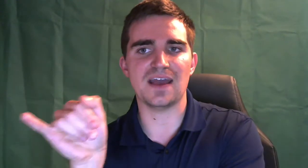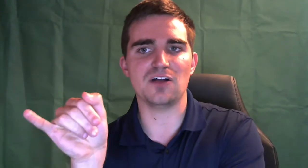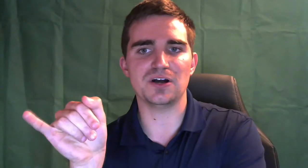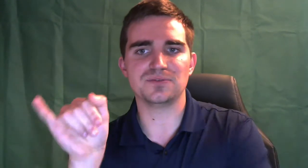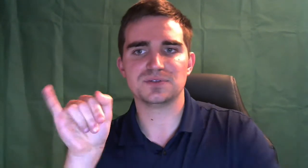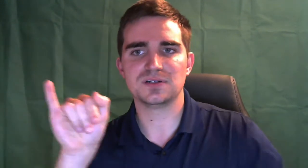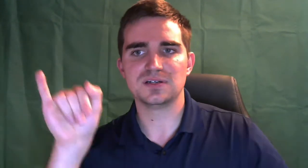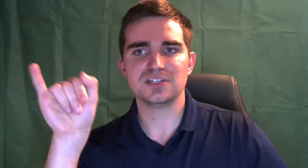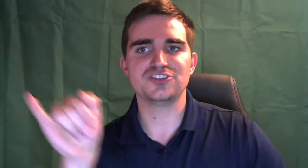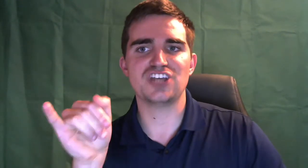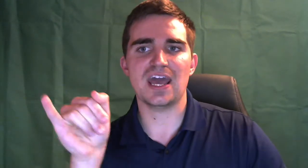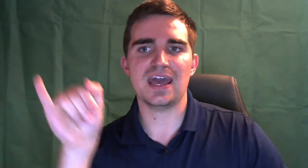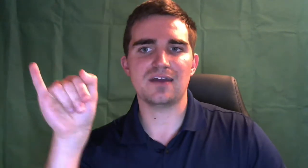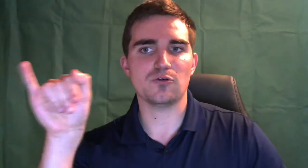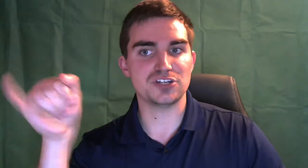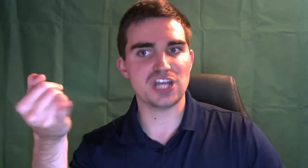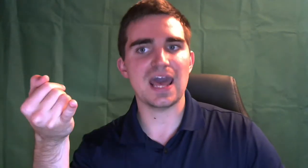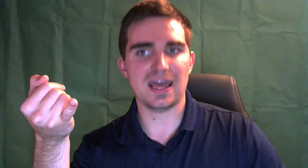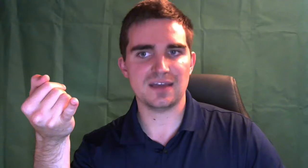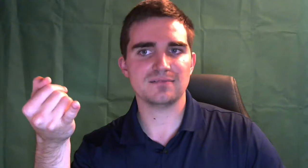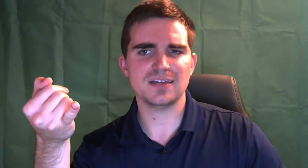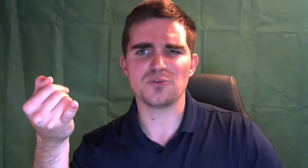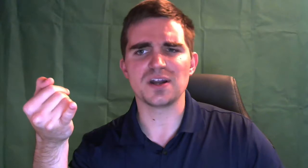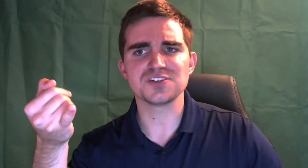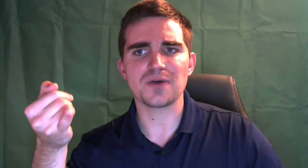elbow. J or J. Either one is okay.